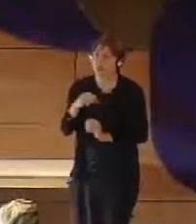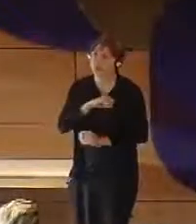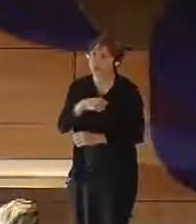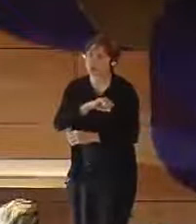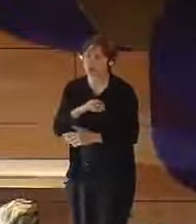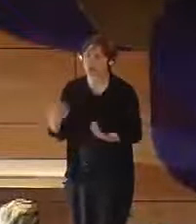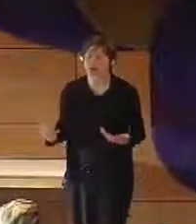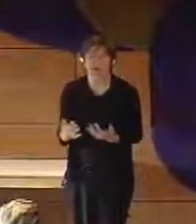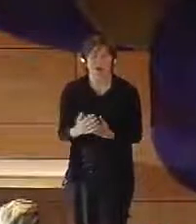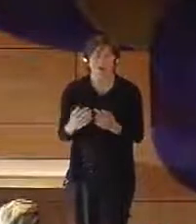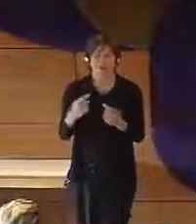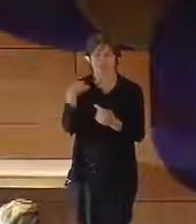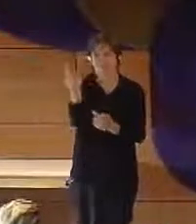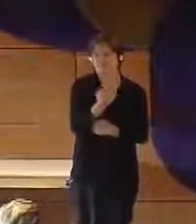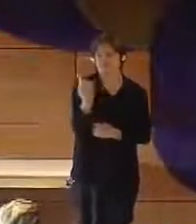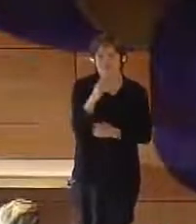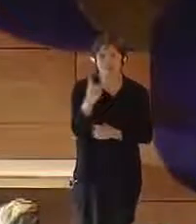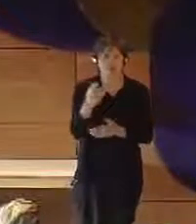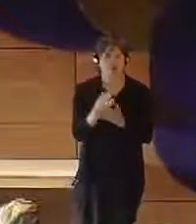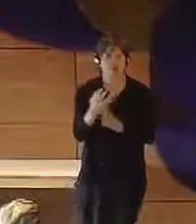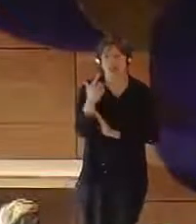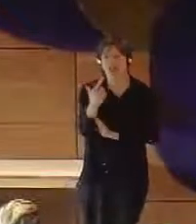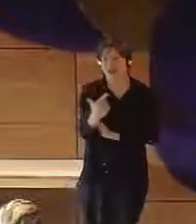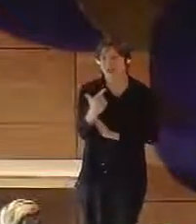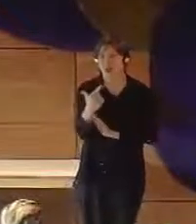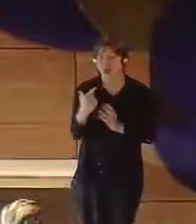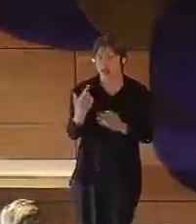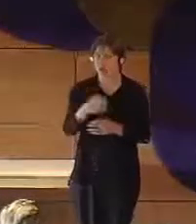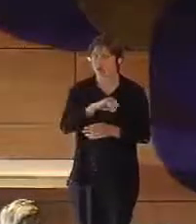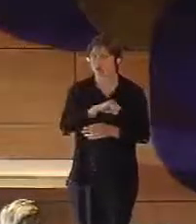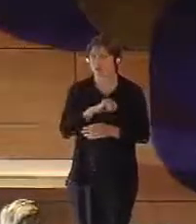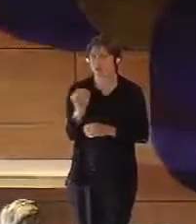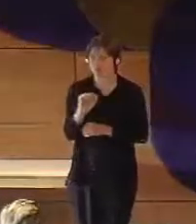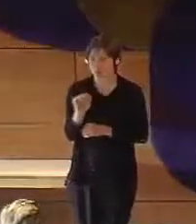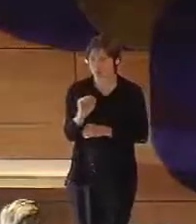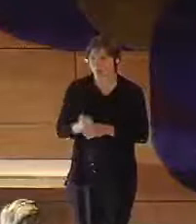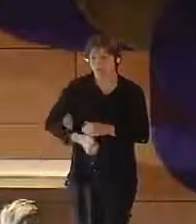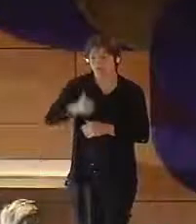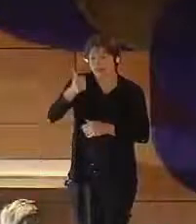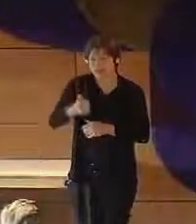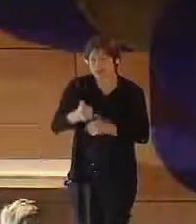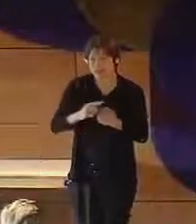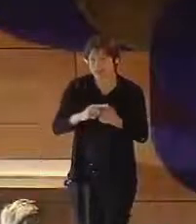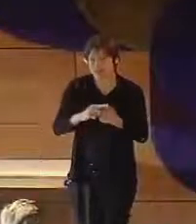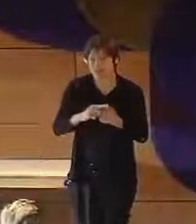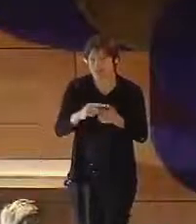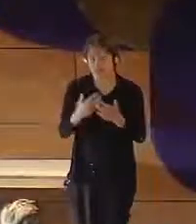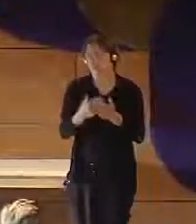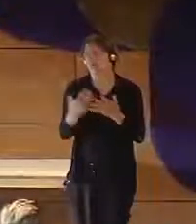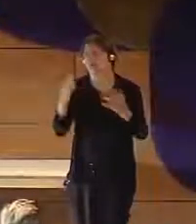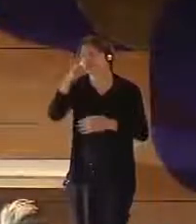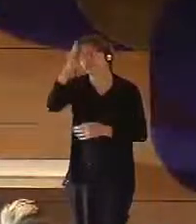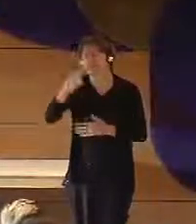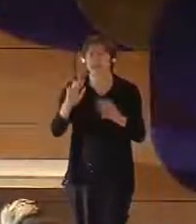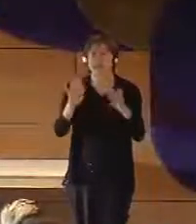2 birthdays. Because one is, if your birthday is on the 10th of May, on that date, it's